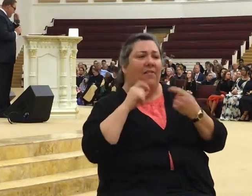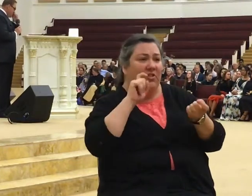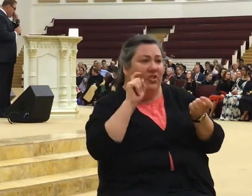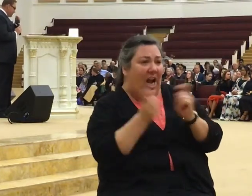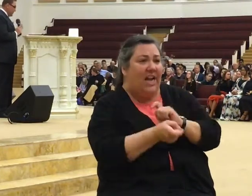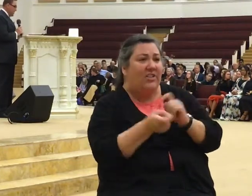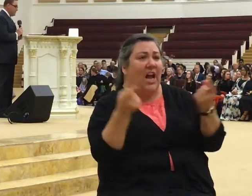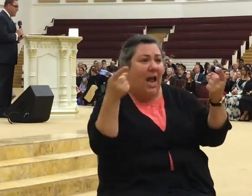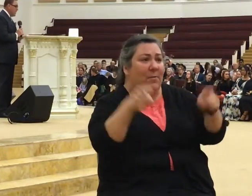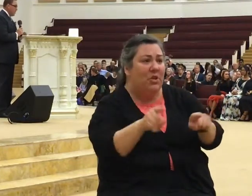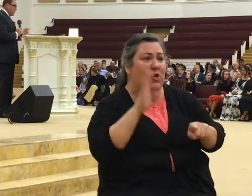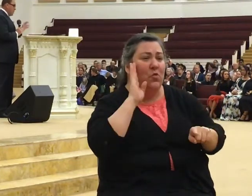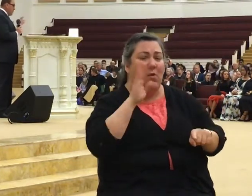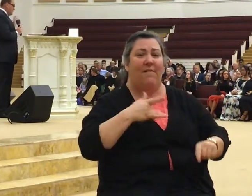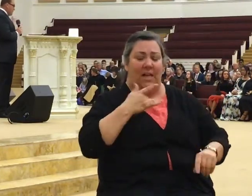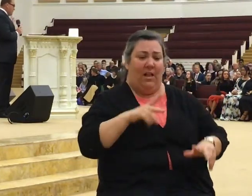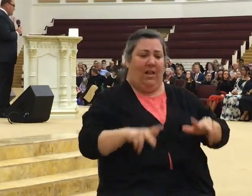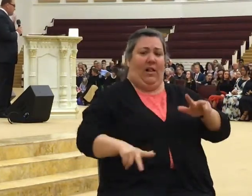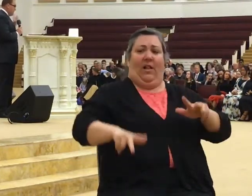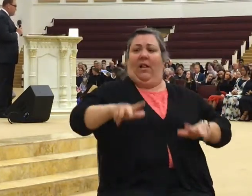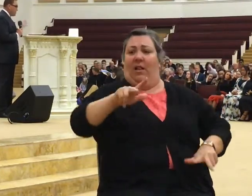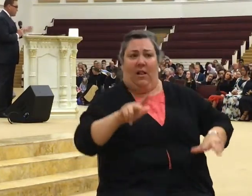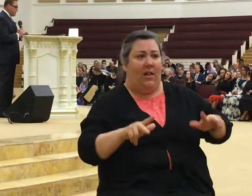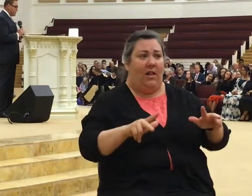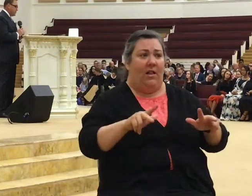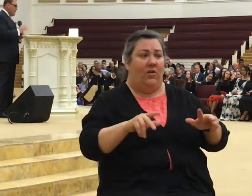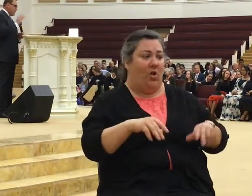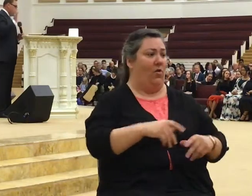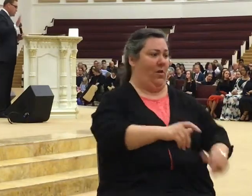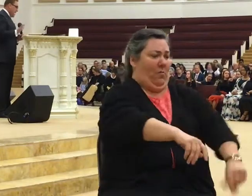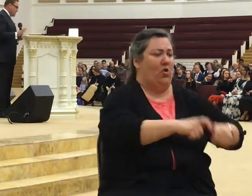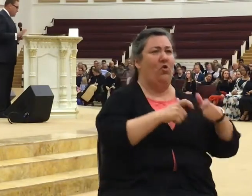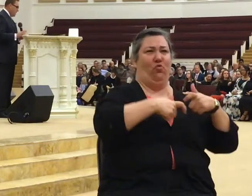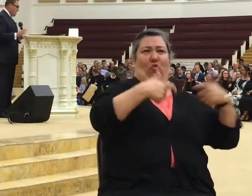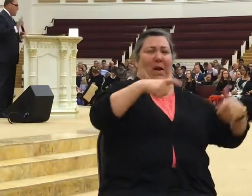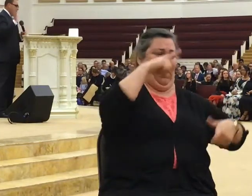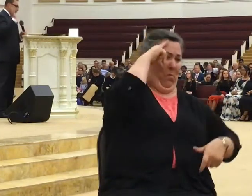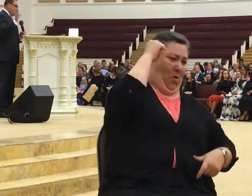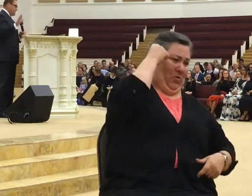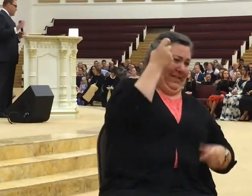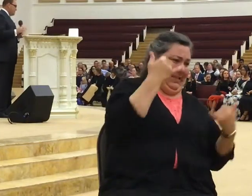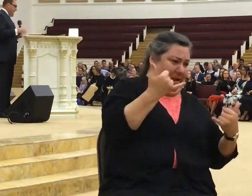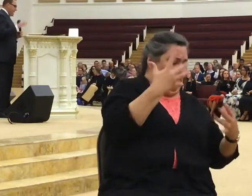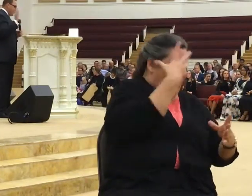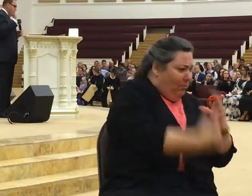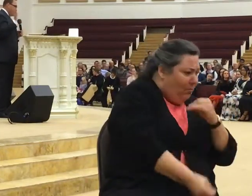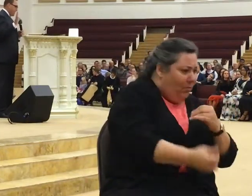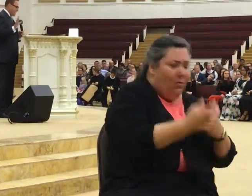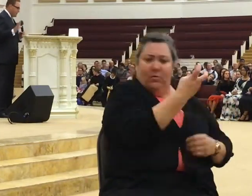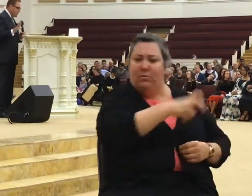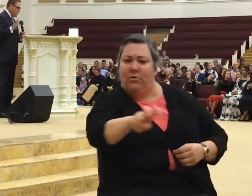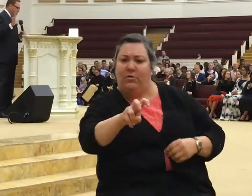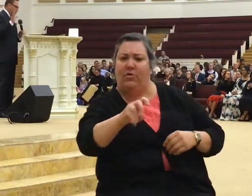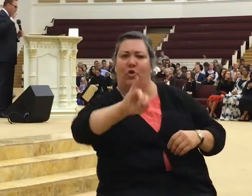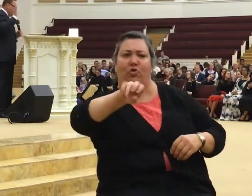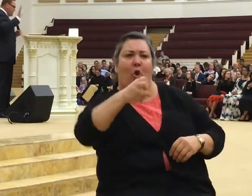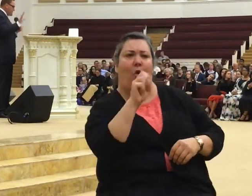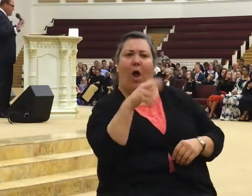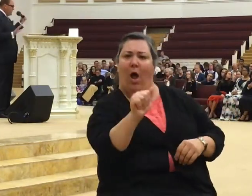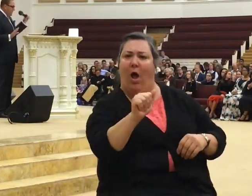and transition here. And we're going from great Brother Moses to Brother Joshua. We know he's a good man. We hope he can do it.